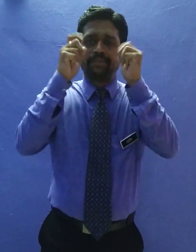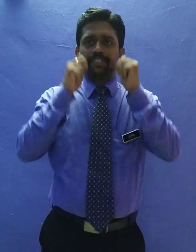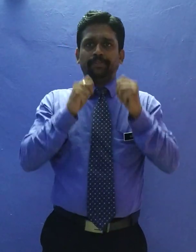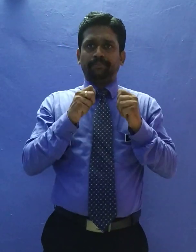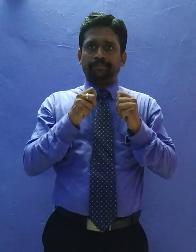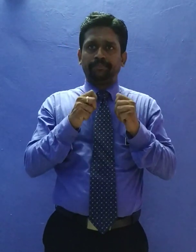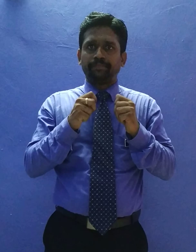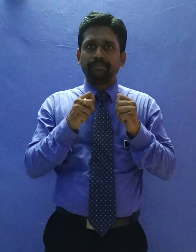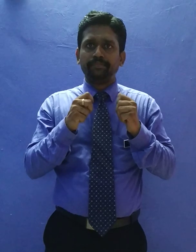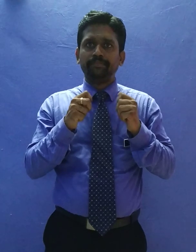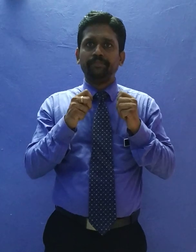members.